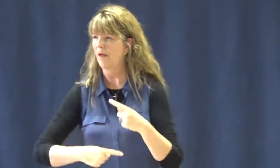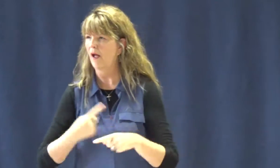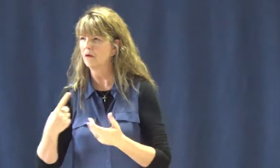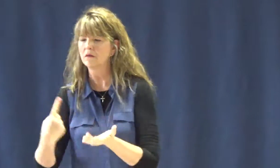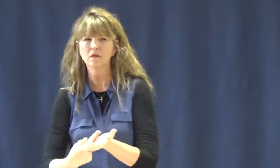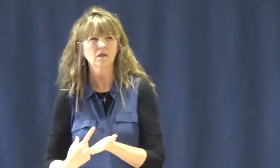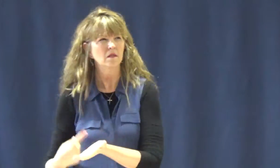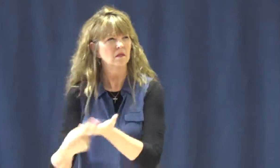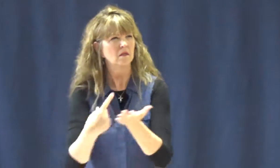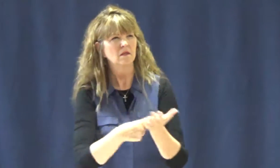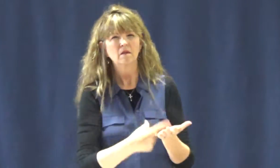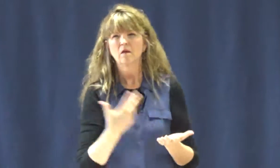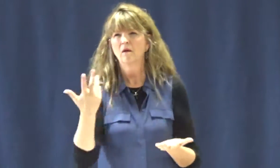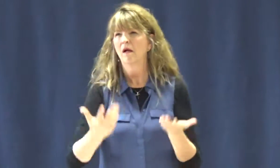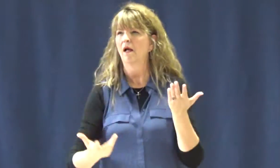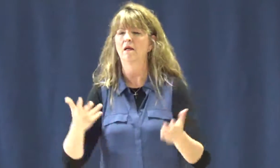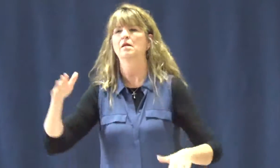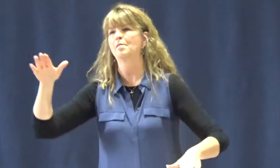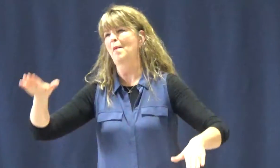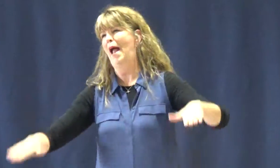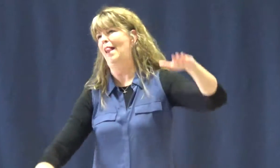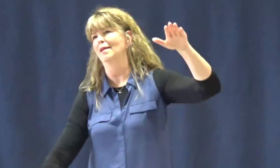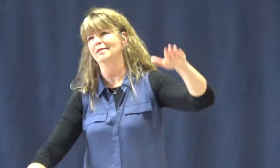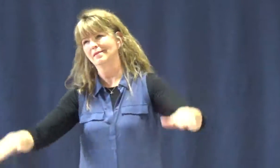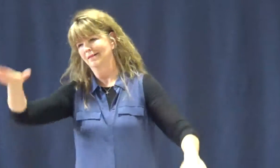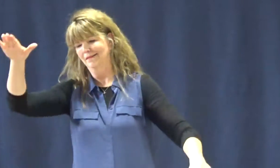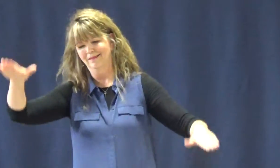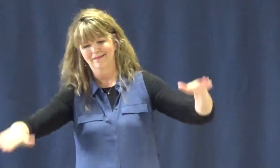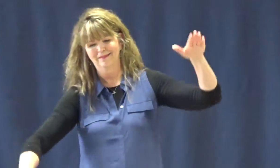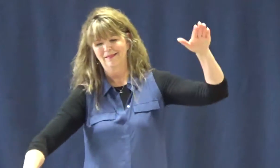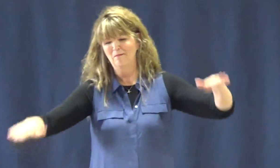And the word that everyone was discussing was balance.